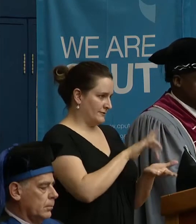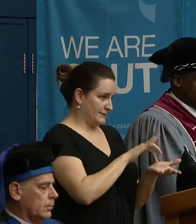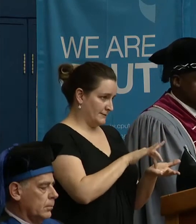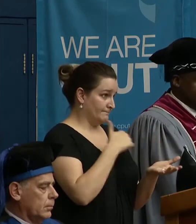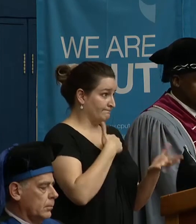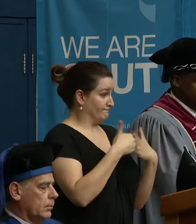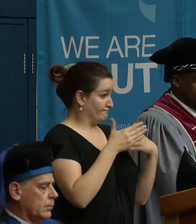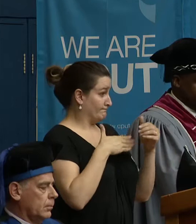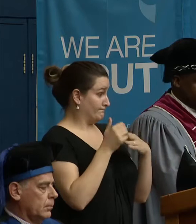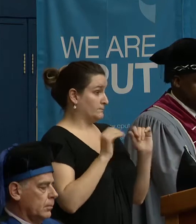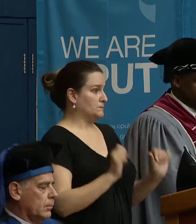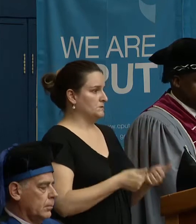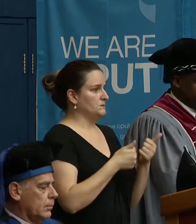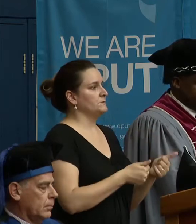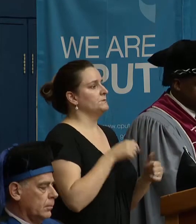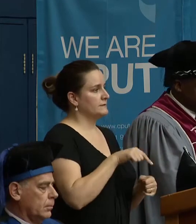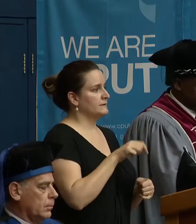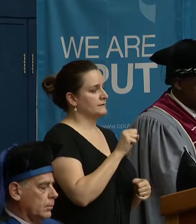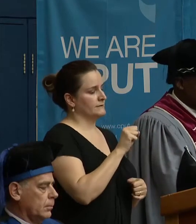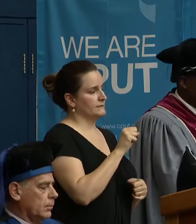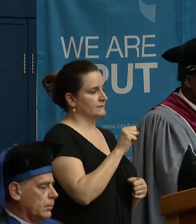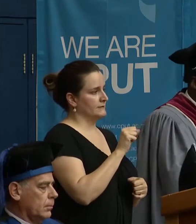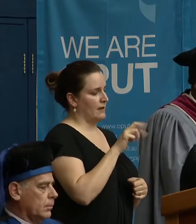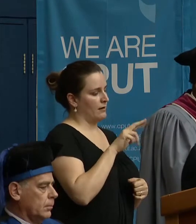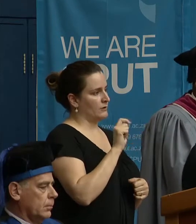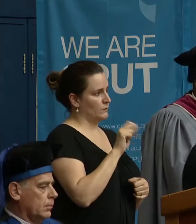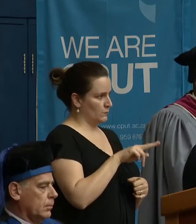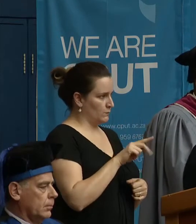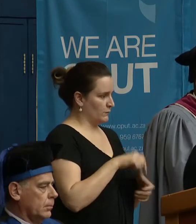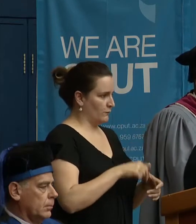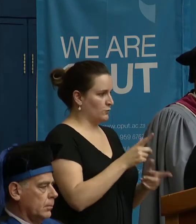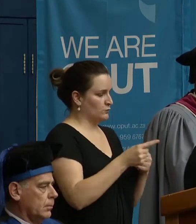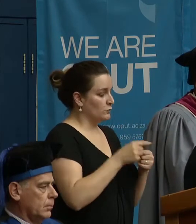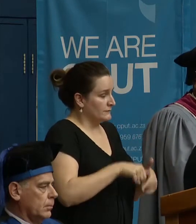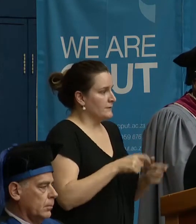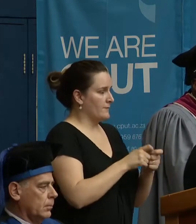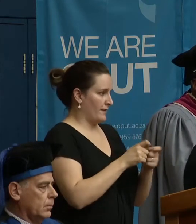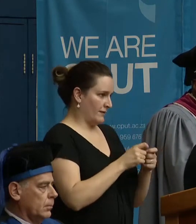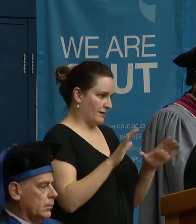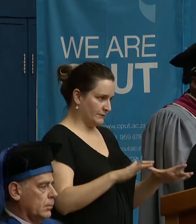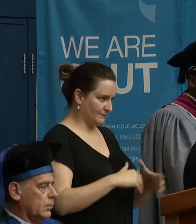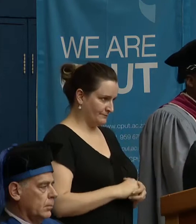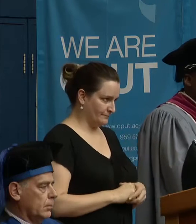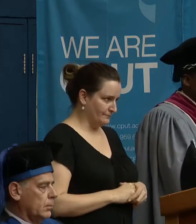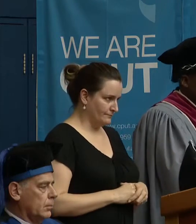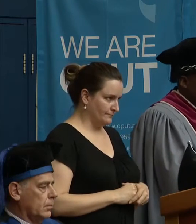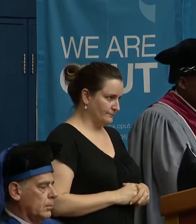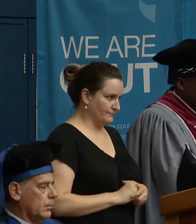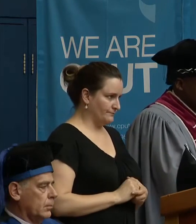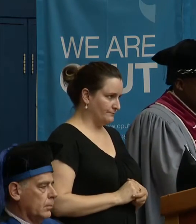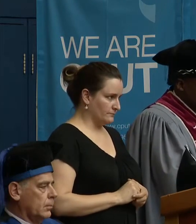which is referred to as SARATEC for short, on the Bellville campus. We also have